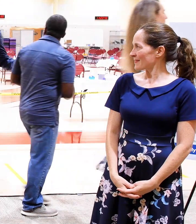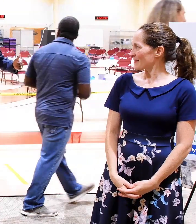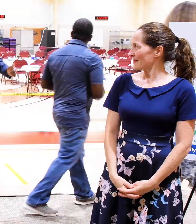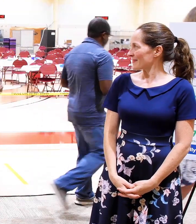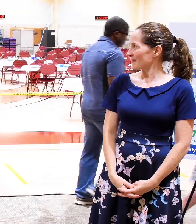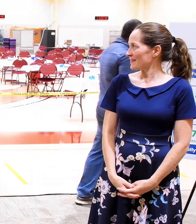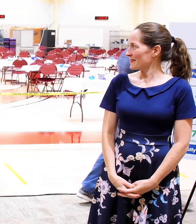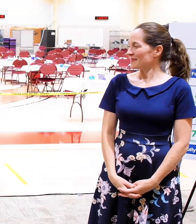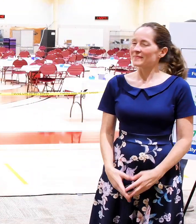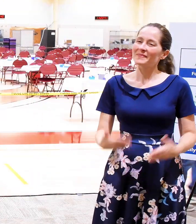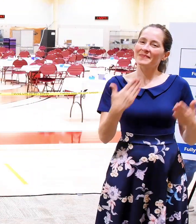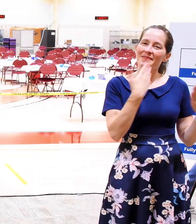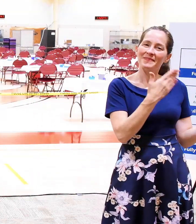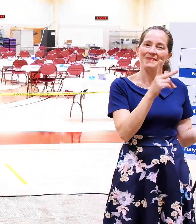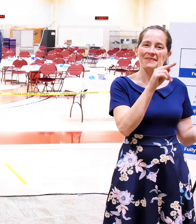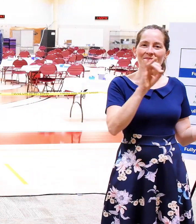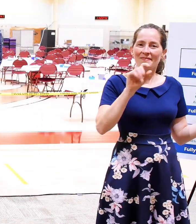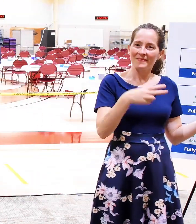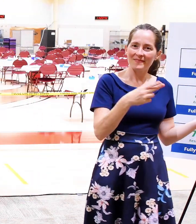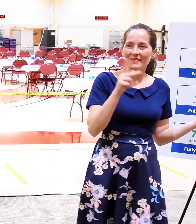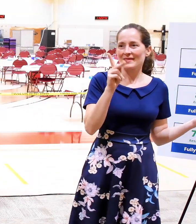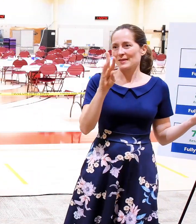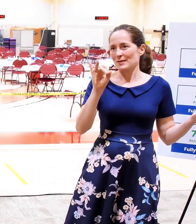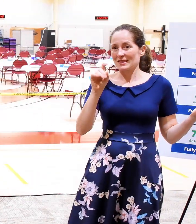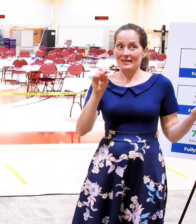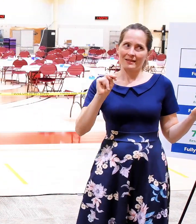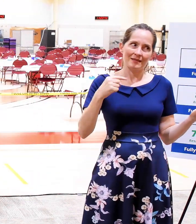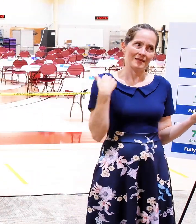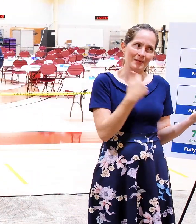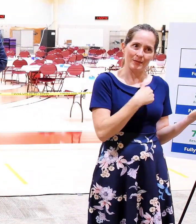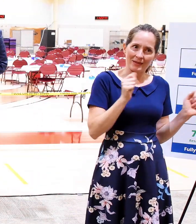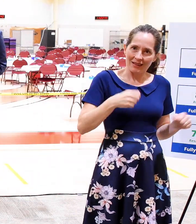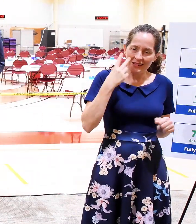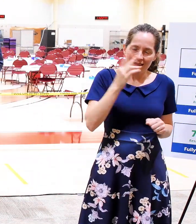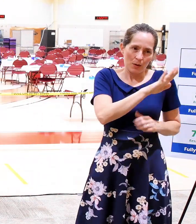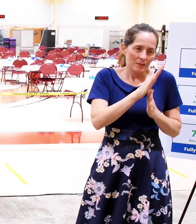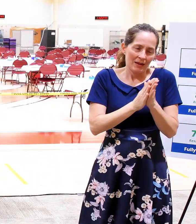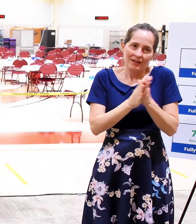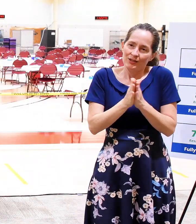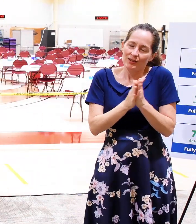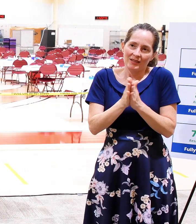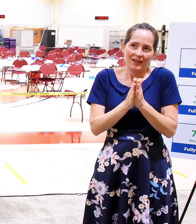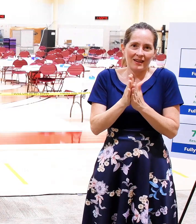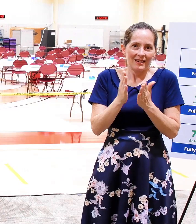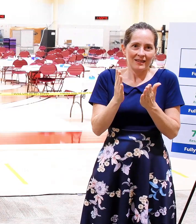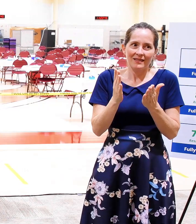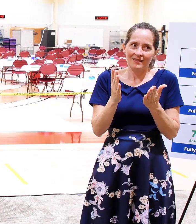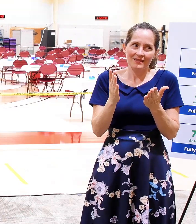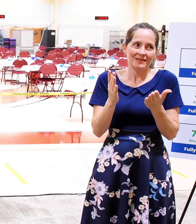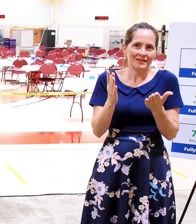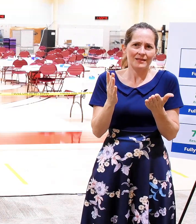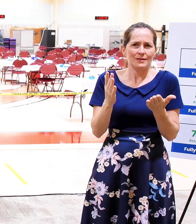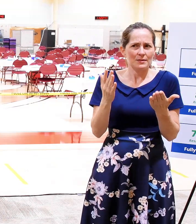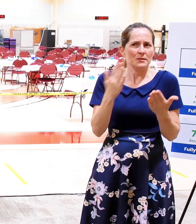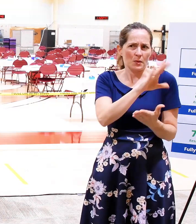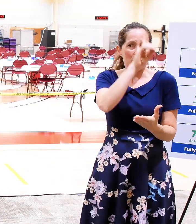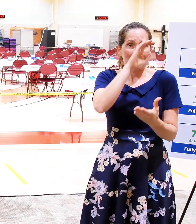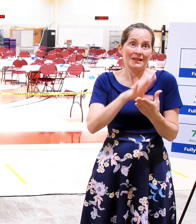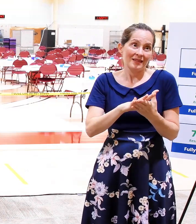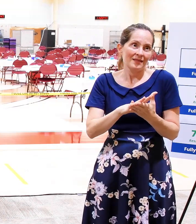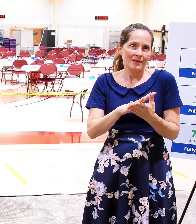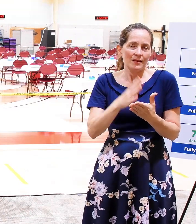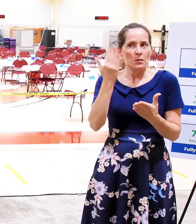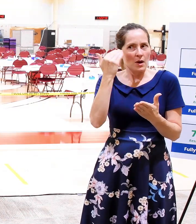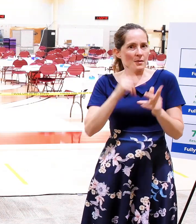Thank you so much, Keith and Kristen. Your passion is just so evident on why people should get vaccinated. And right now, those conclude our